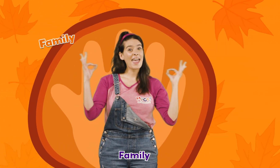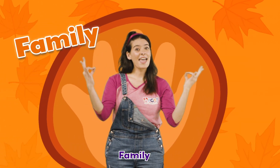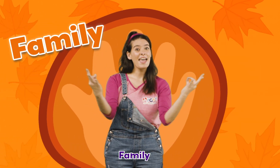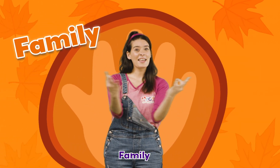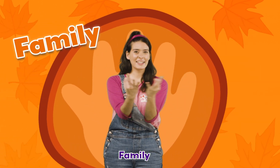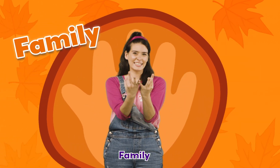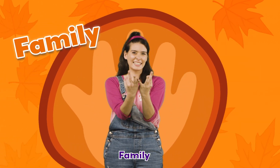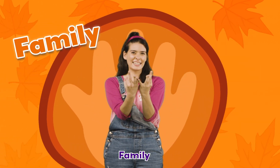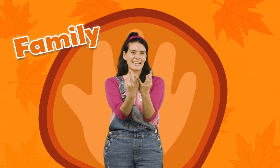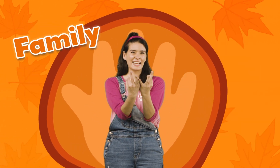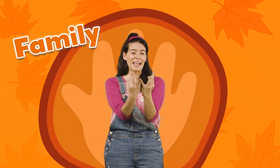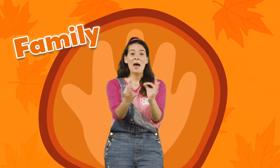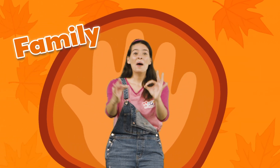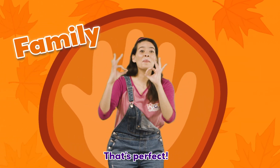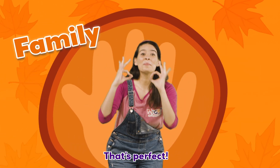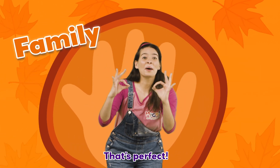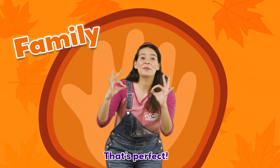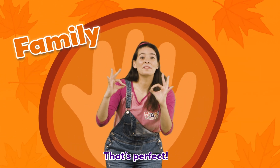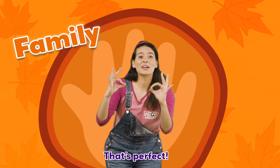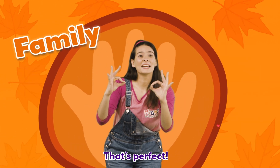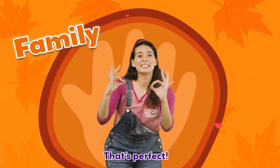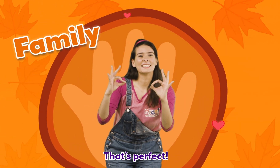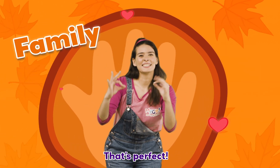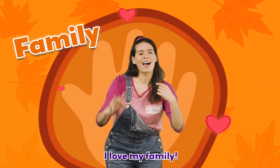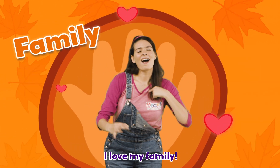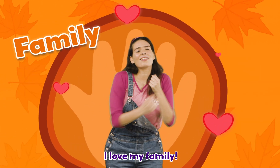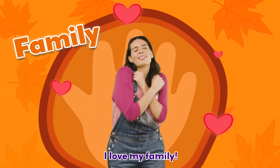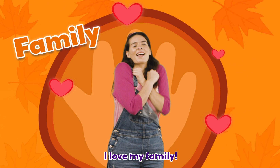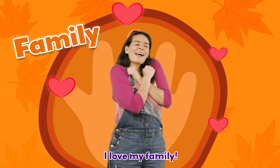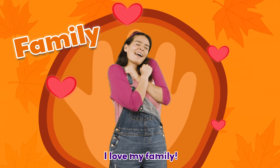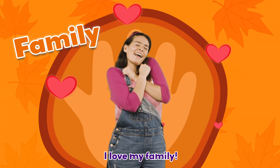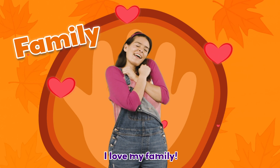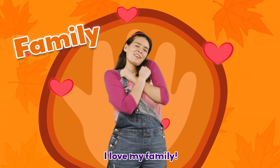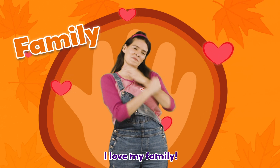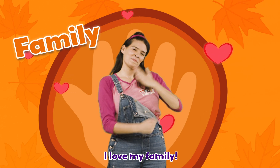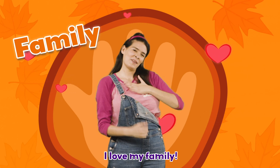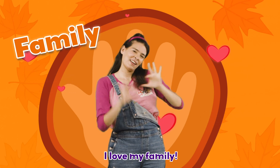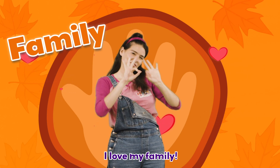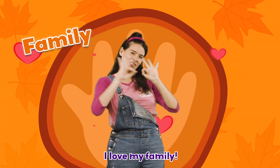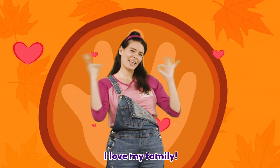Family. That's perfect. I love my family.